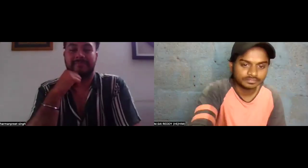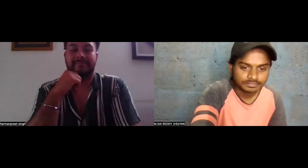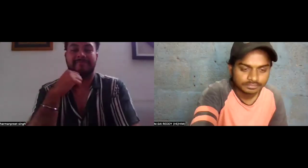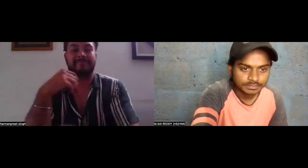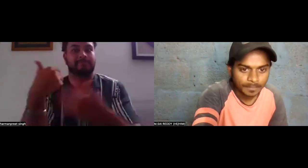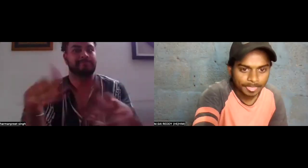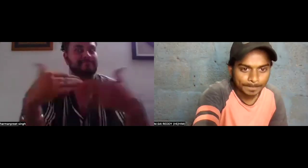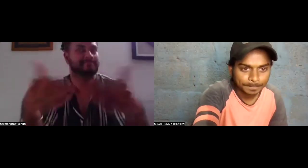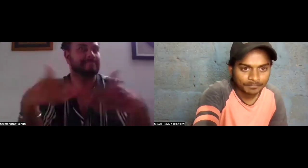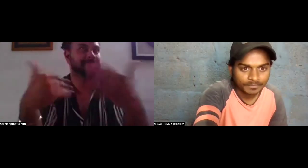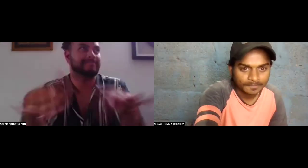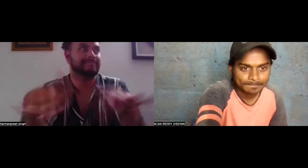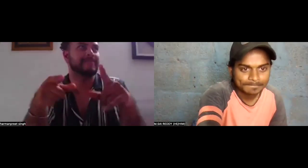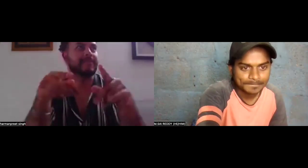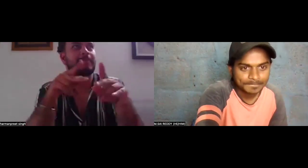respectful towards it.